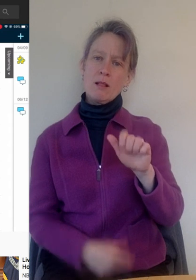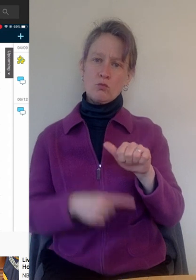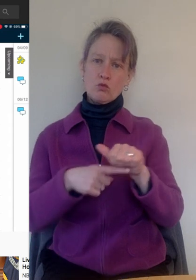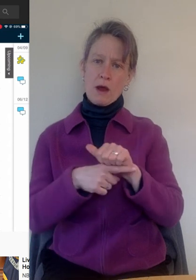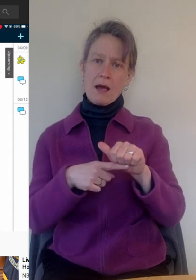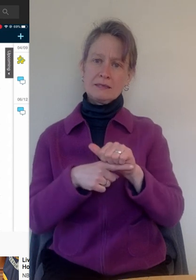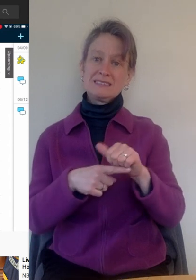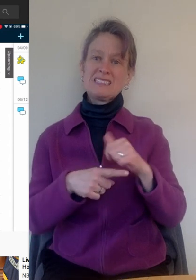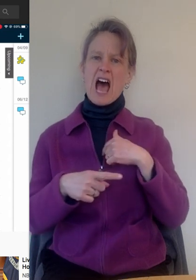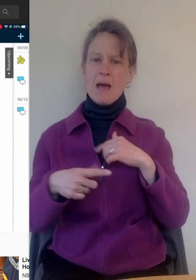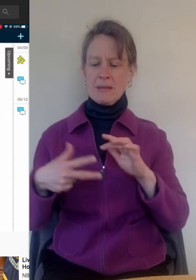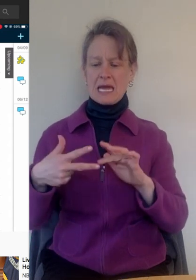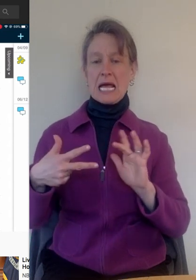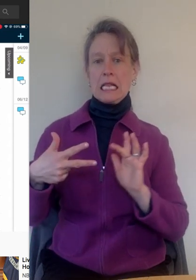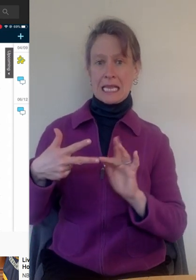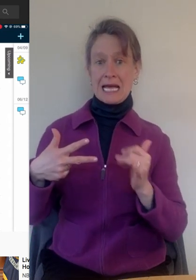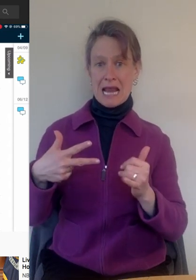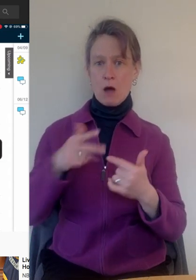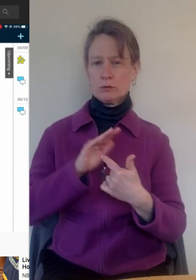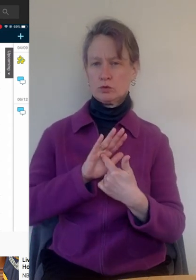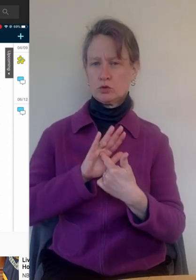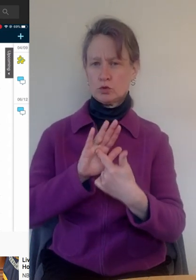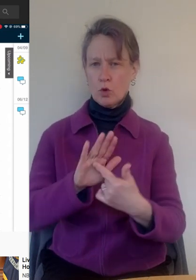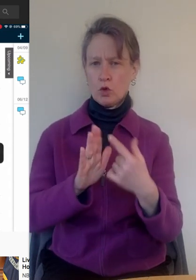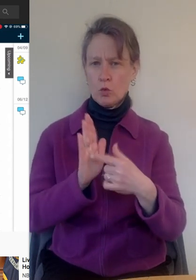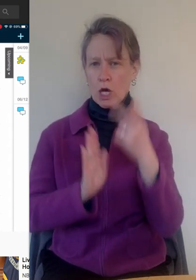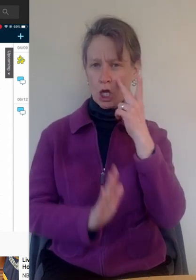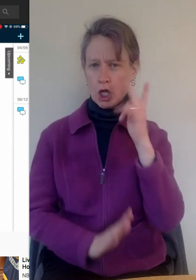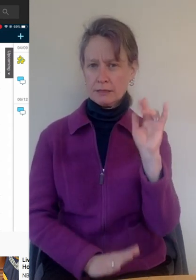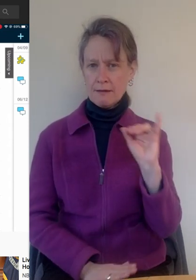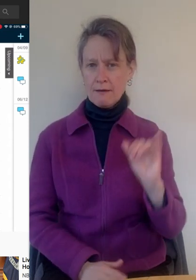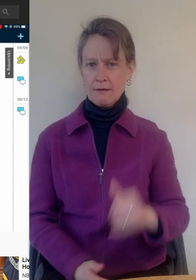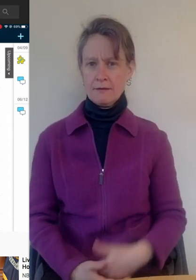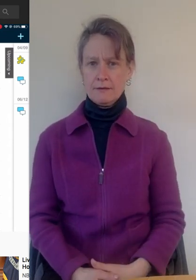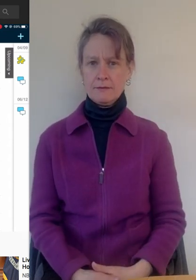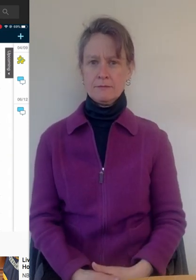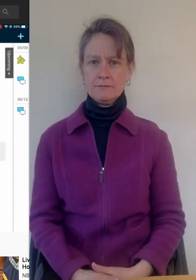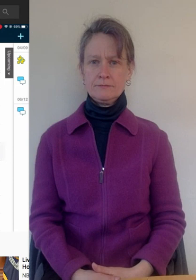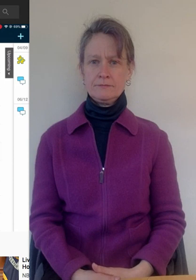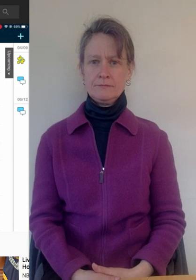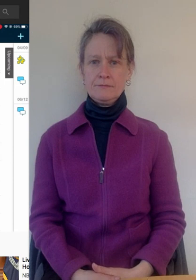click on this so I can show you what it's going to look like.